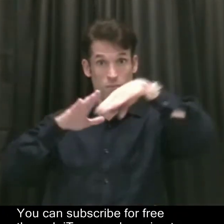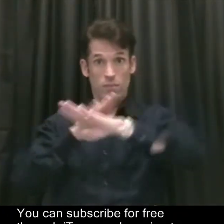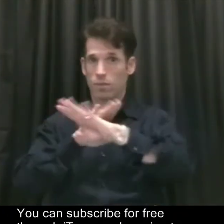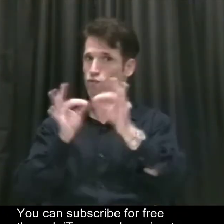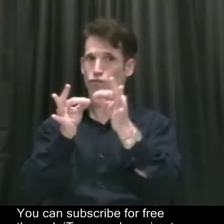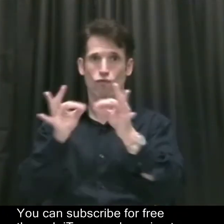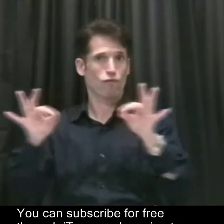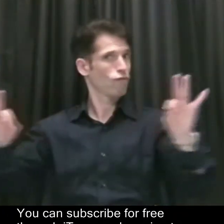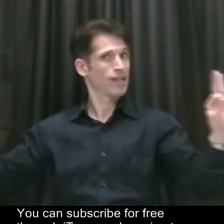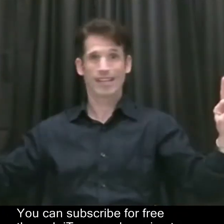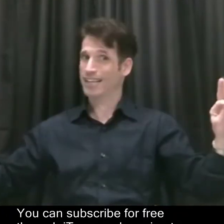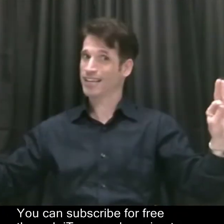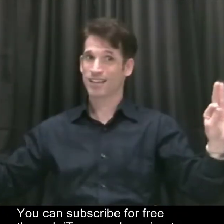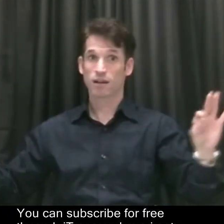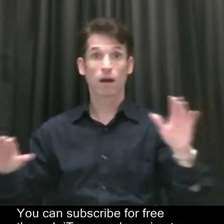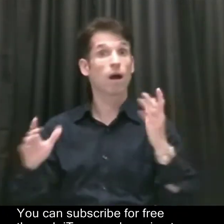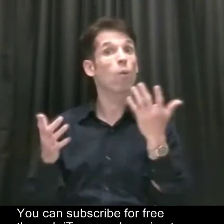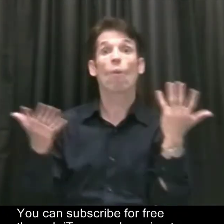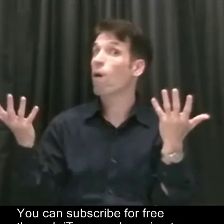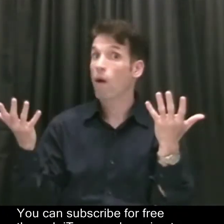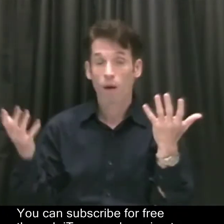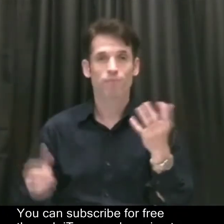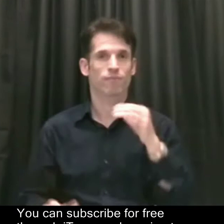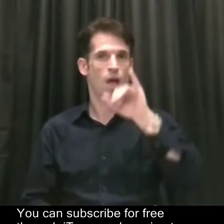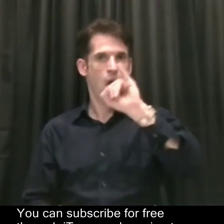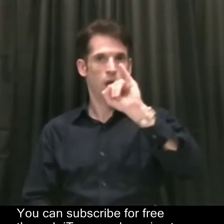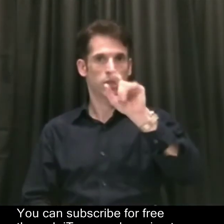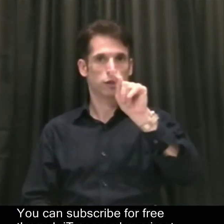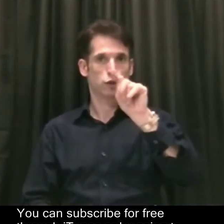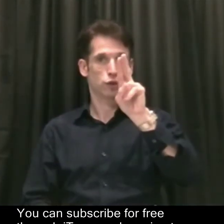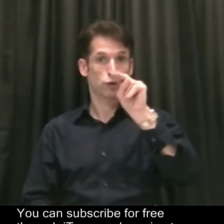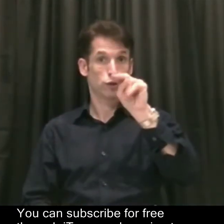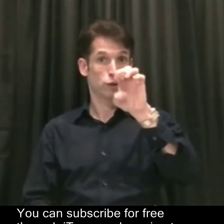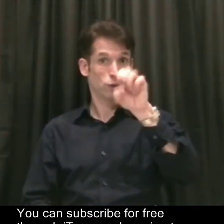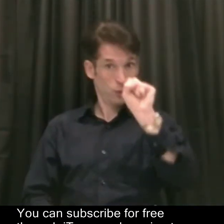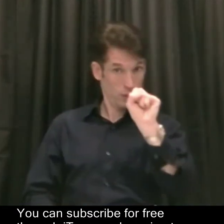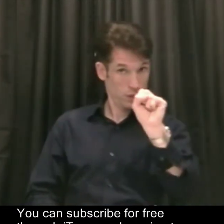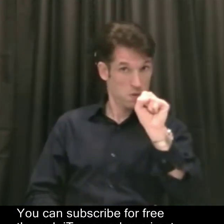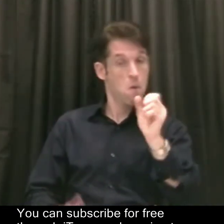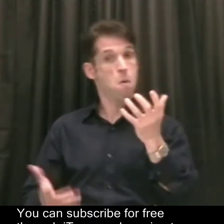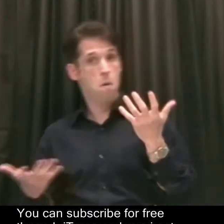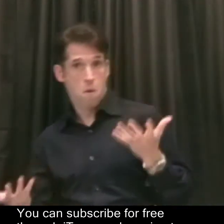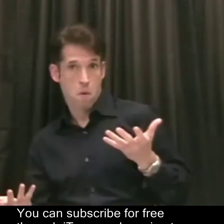You can subscribe for free through iTunes or by going to